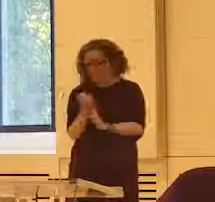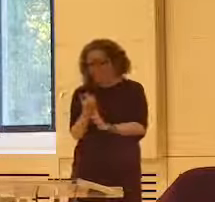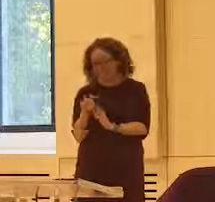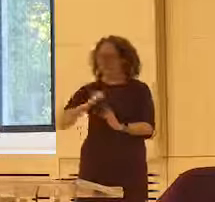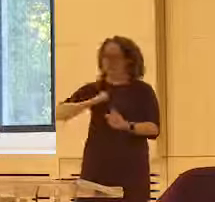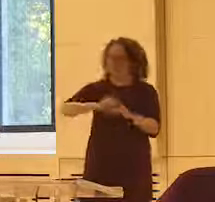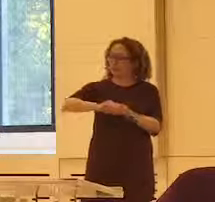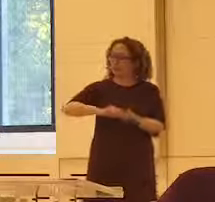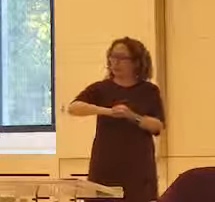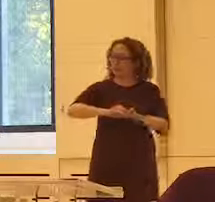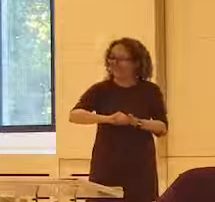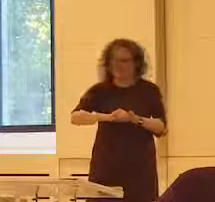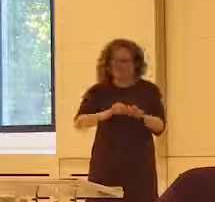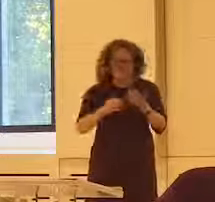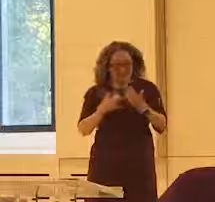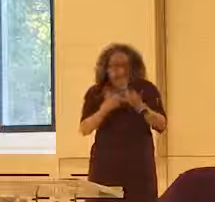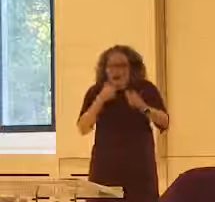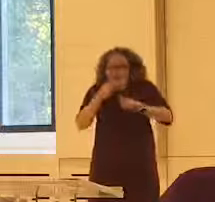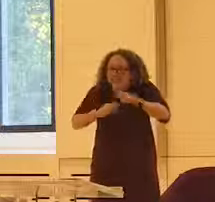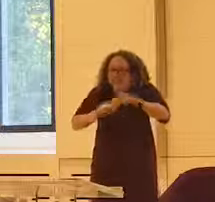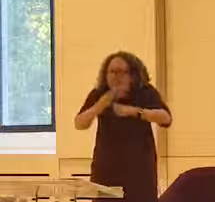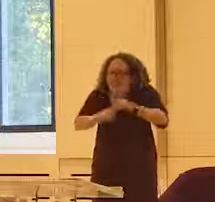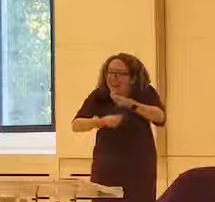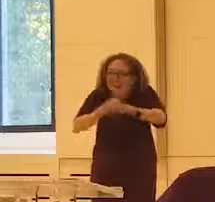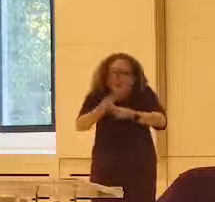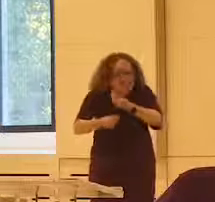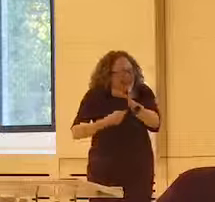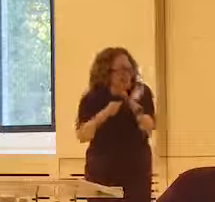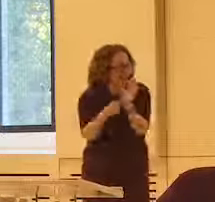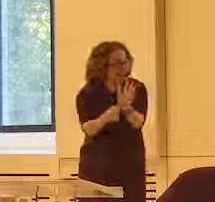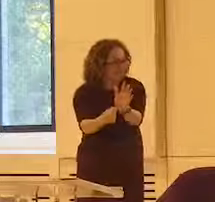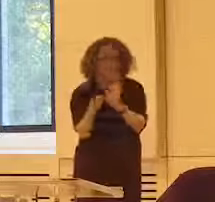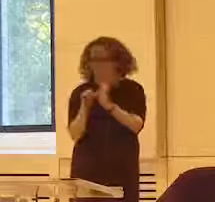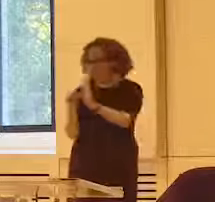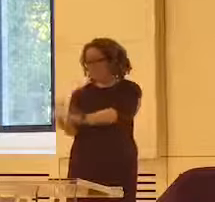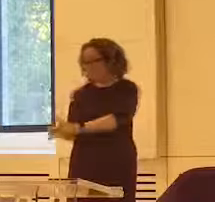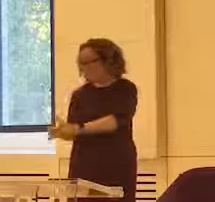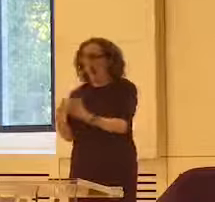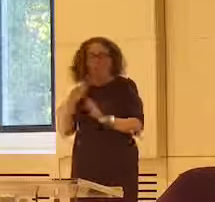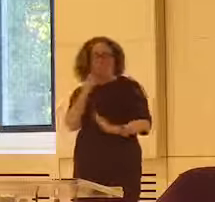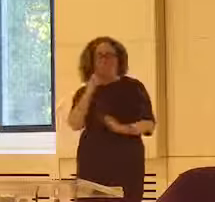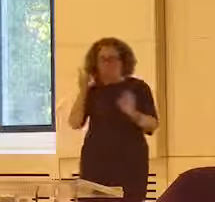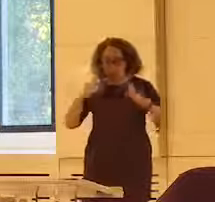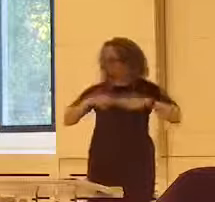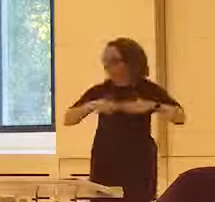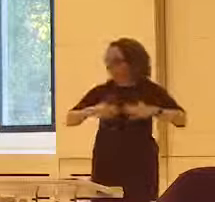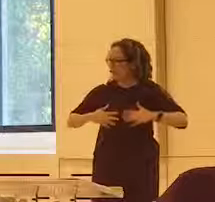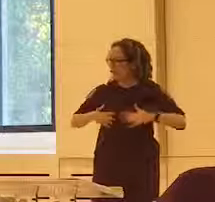because at the GP you need an interpreter. But how, if you rely on writing things down, how do you explain that? That's really